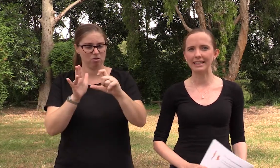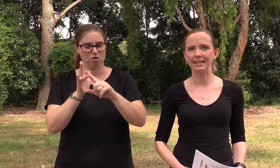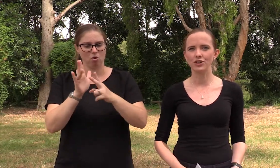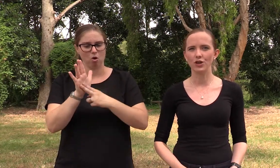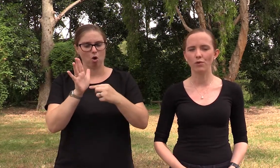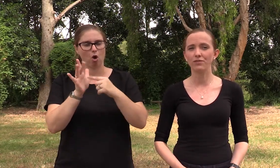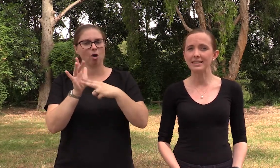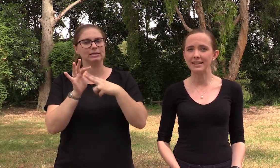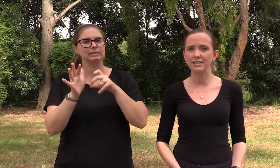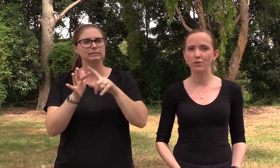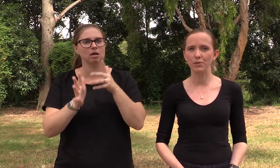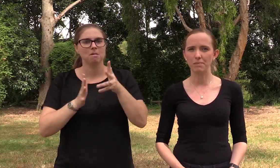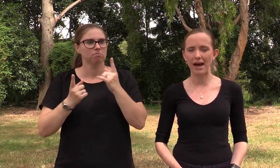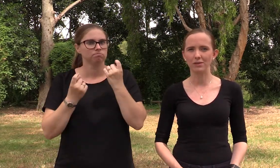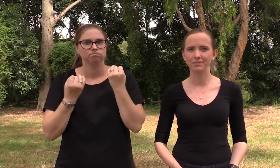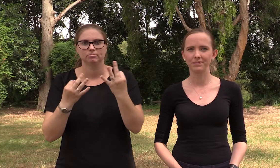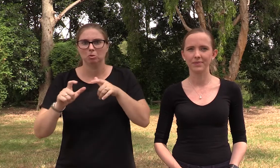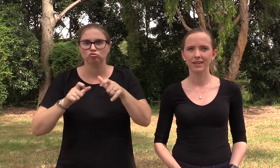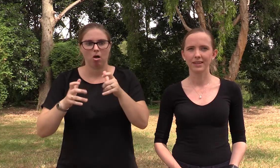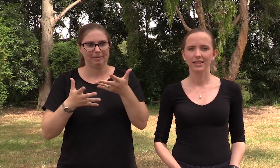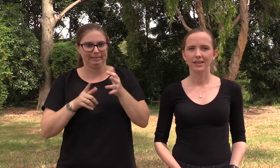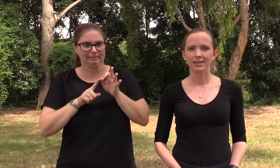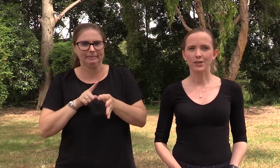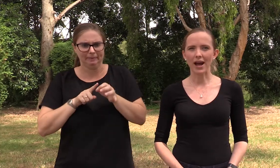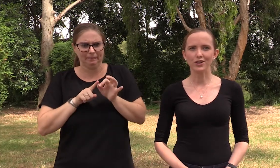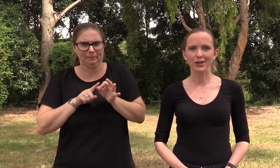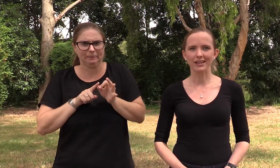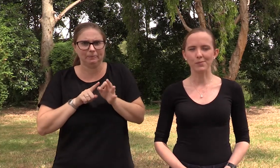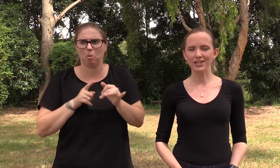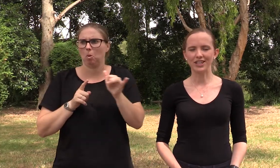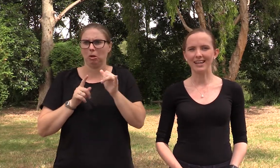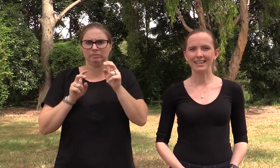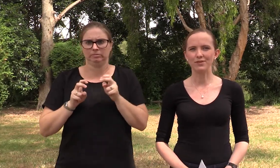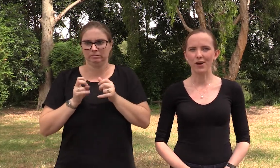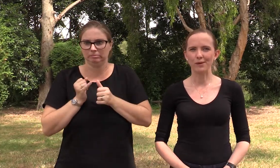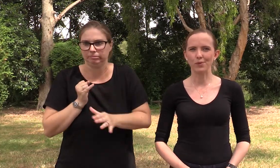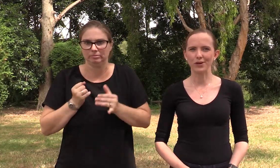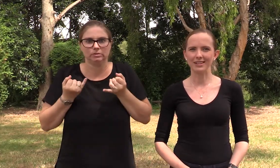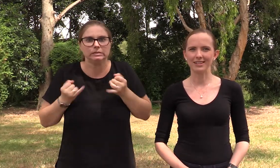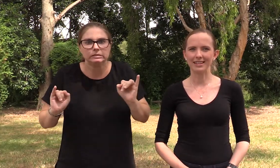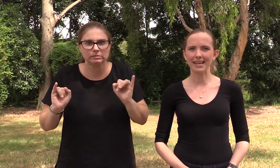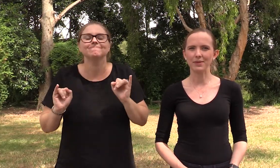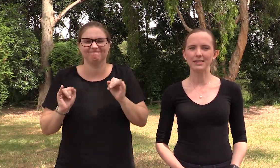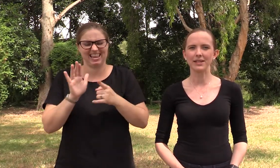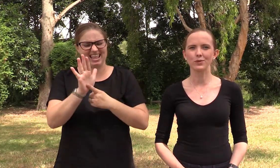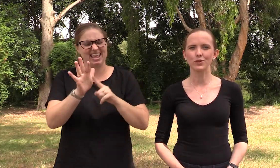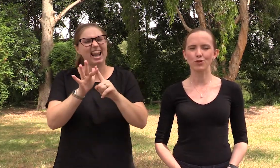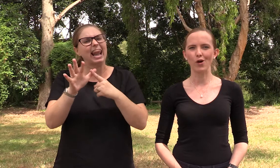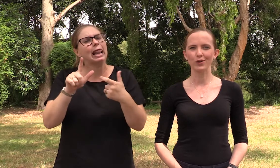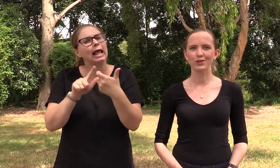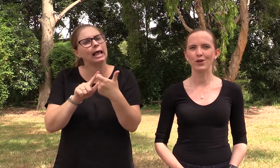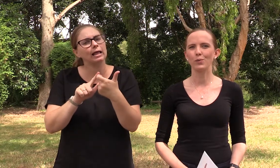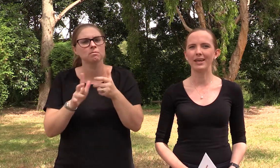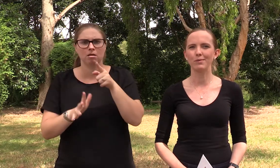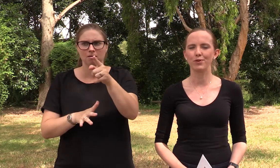have leakage of feces from the bowel. So as you can appreciate, it's very important to keep these muscles